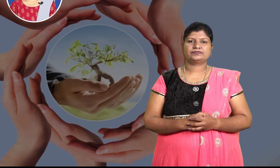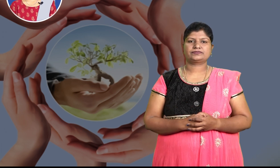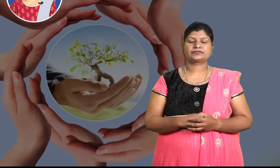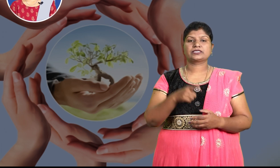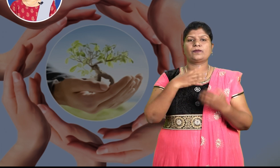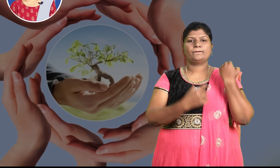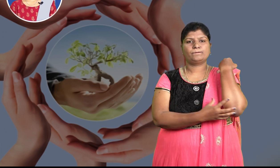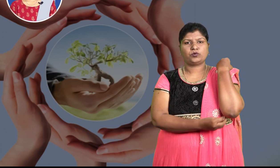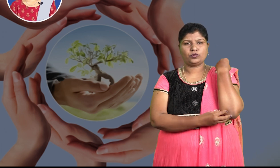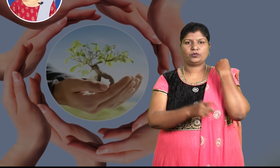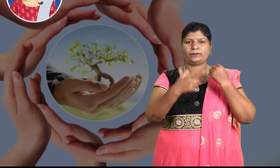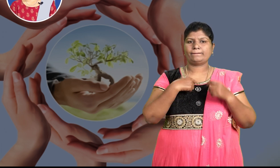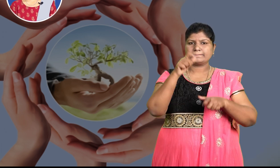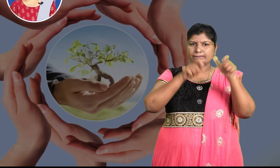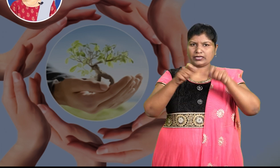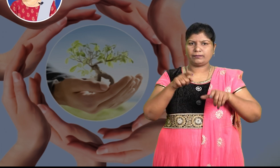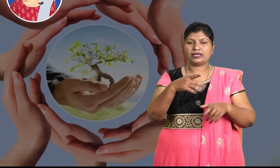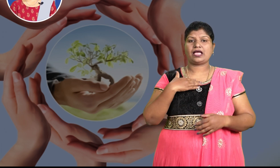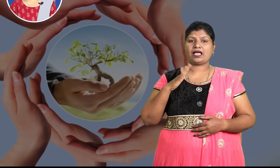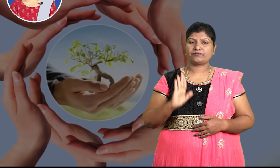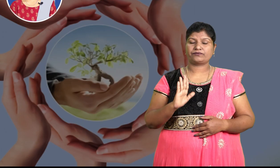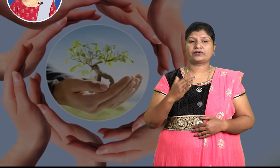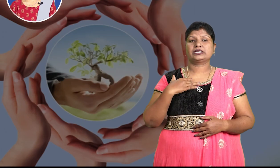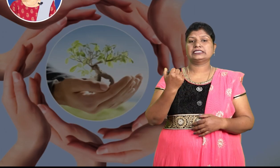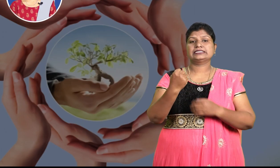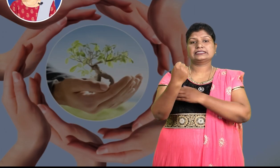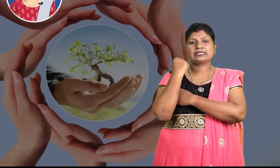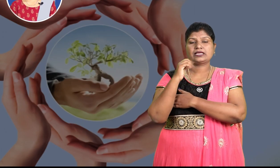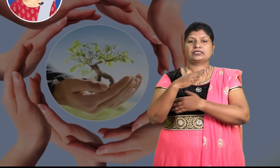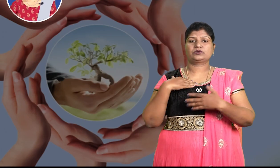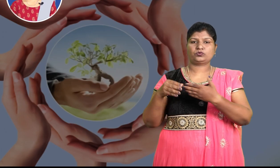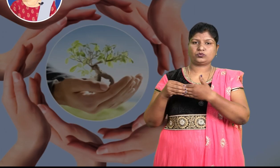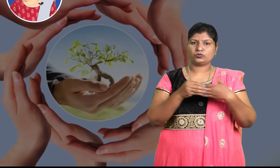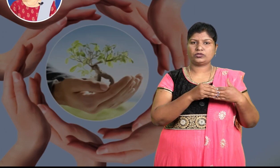Poor people have a right to lead a better life.